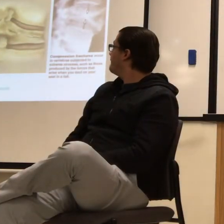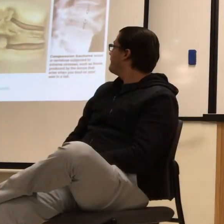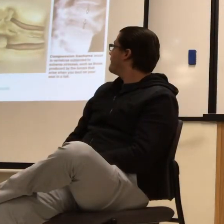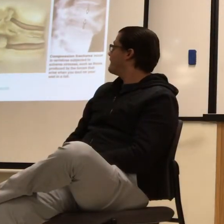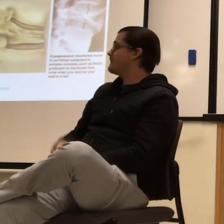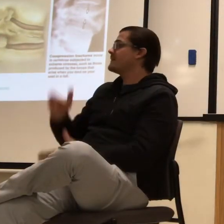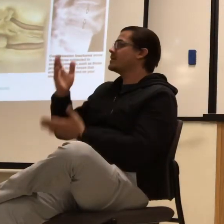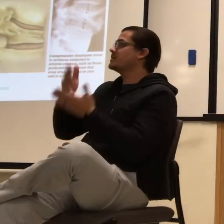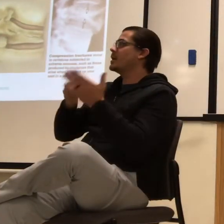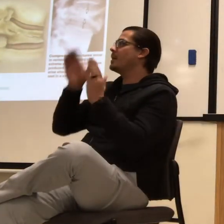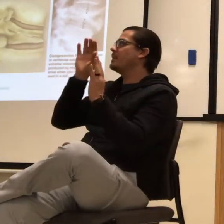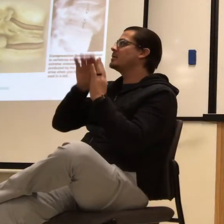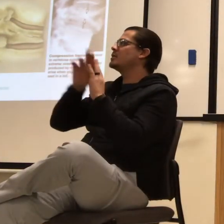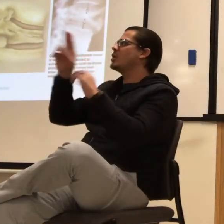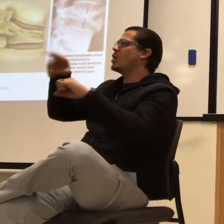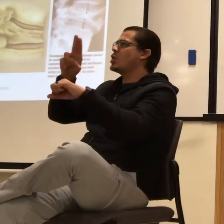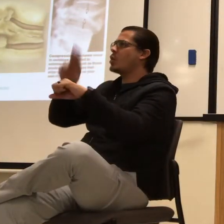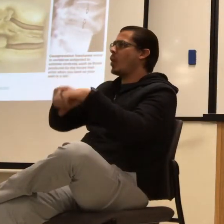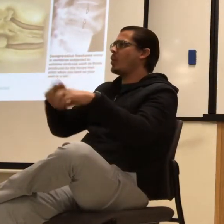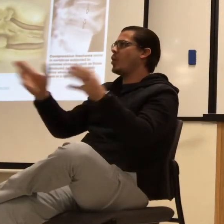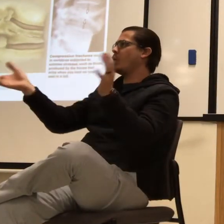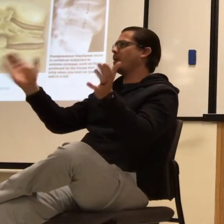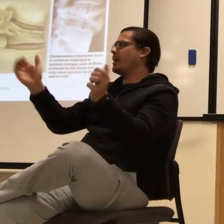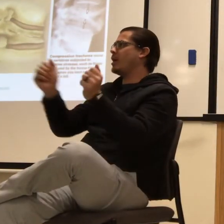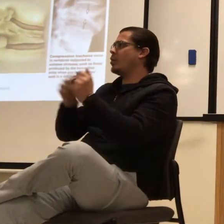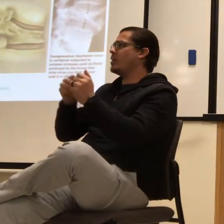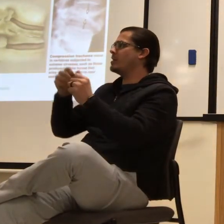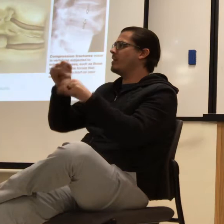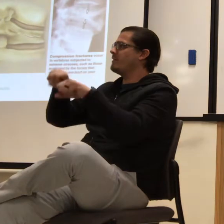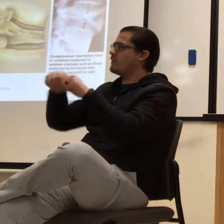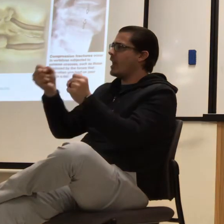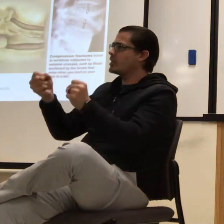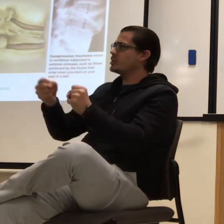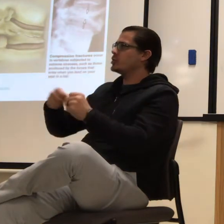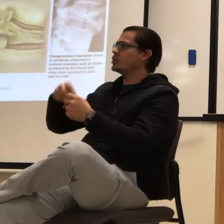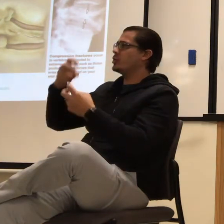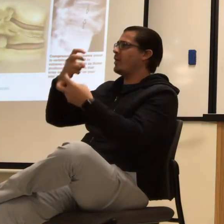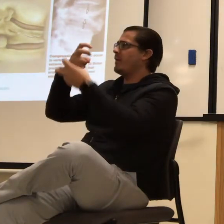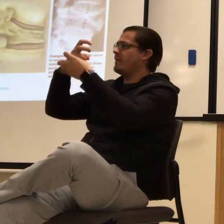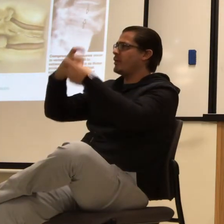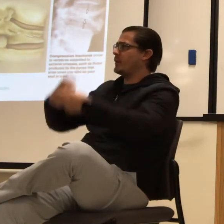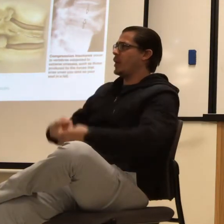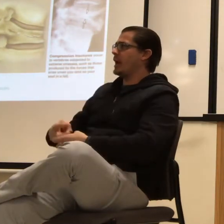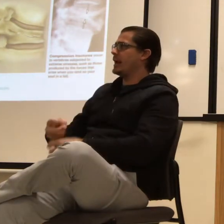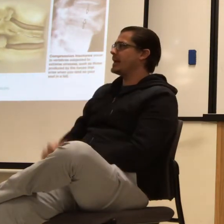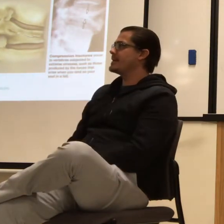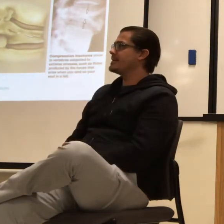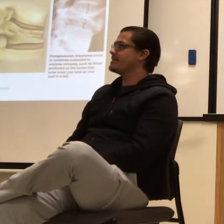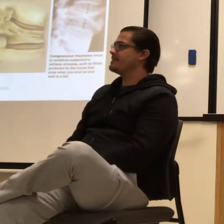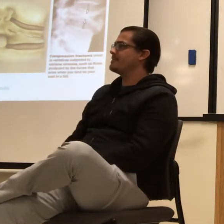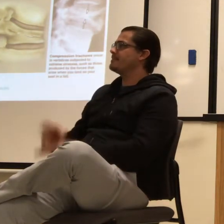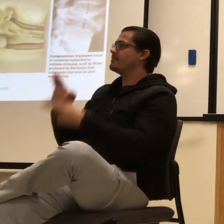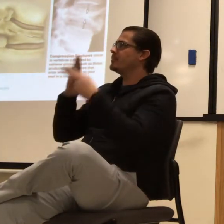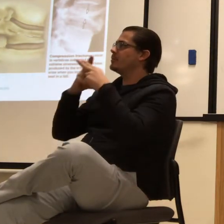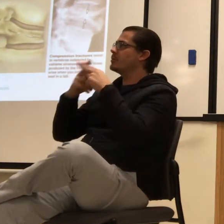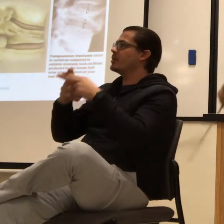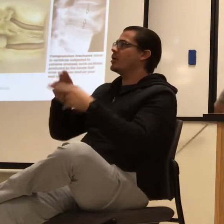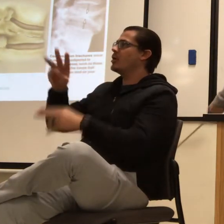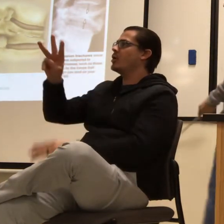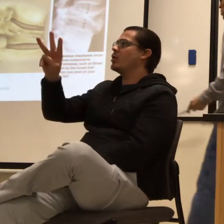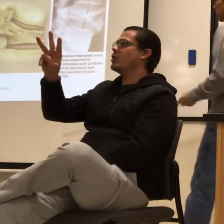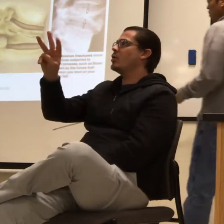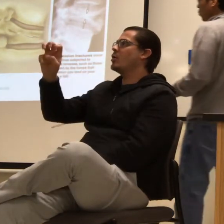And here's some pictures of normal versus fractured vertebrae. They're called